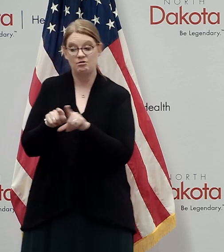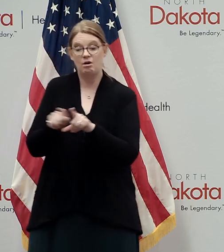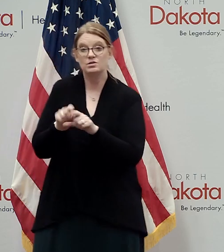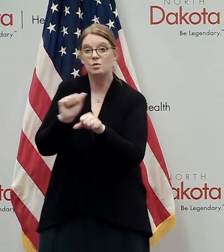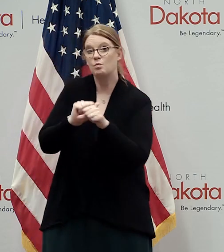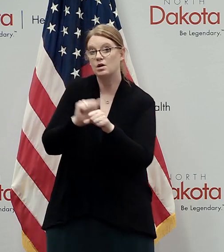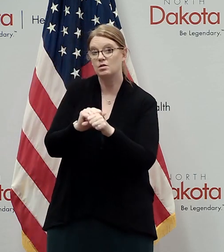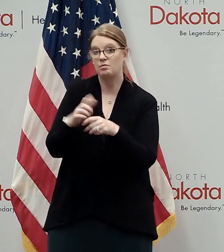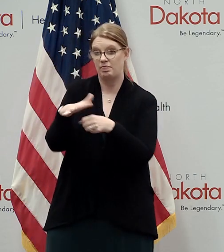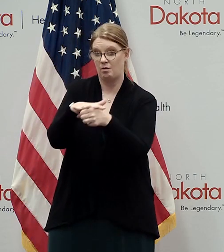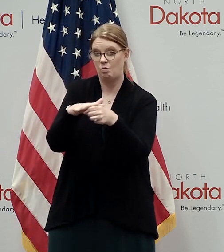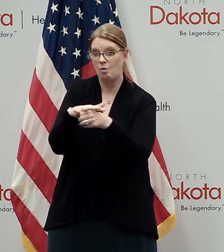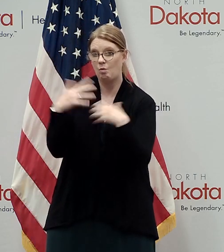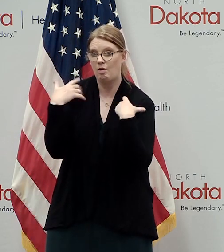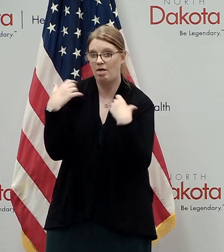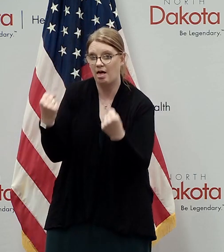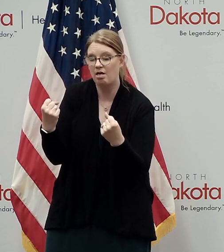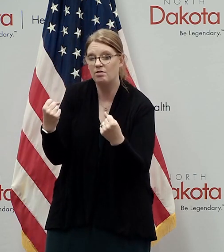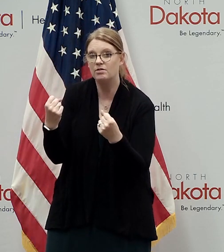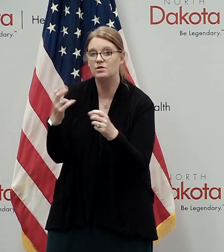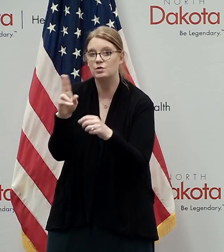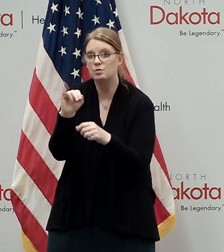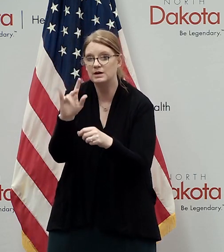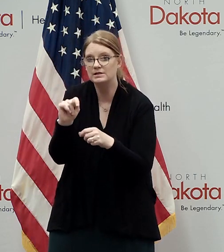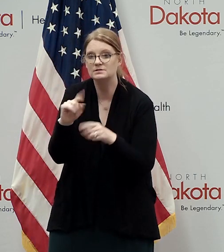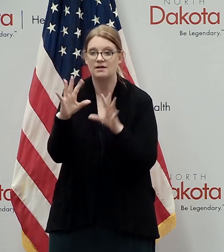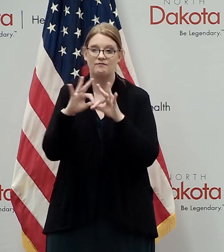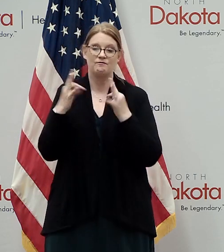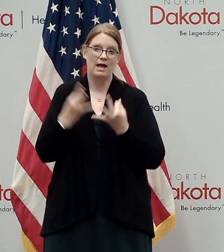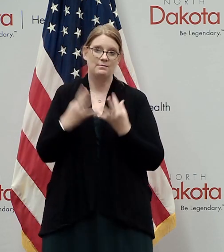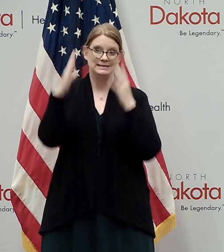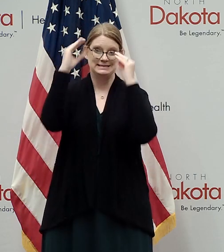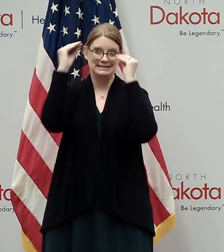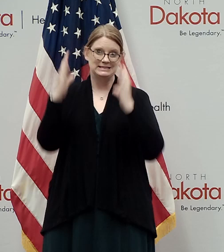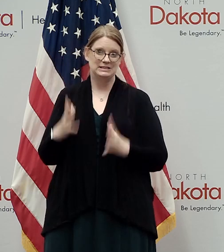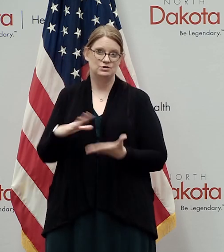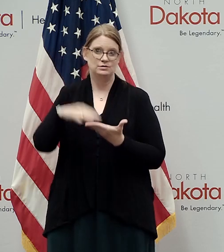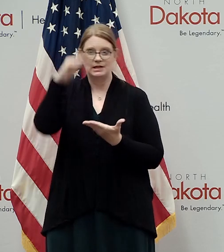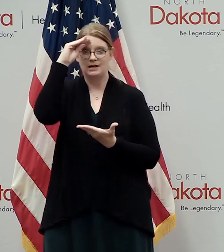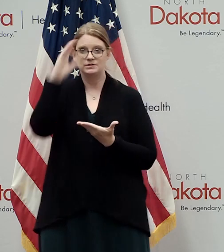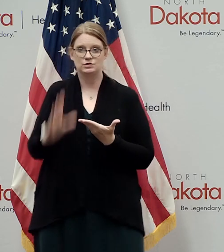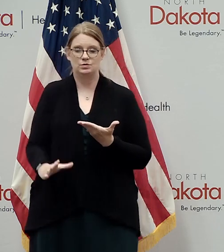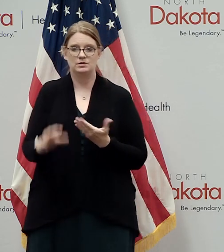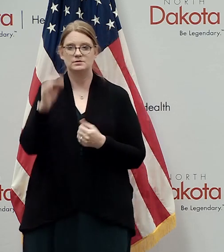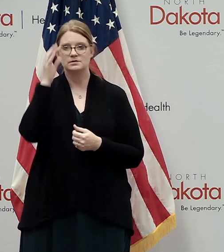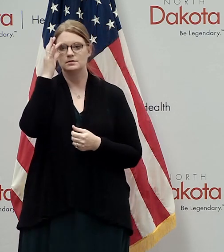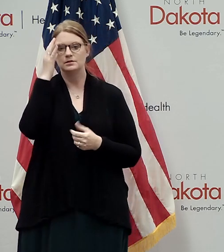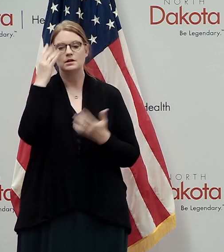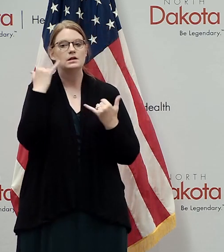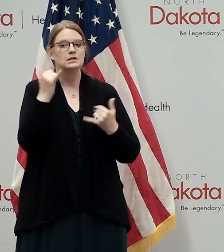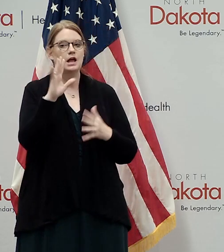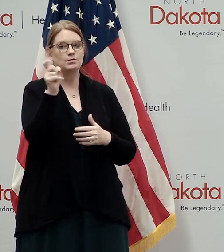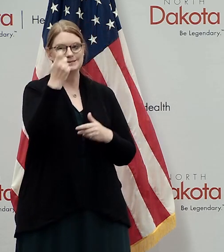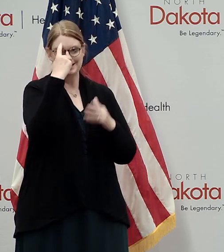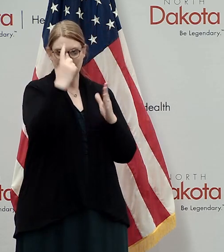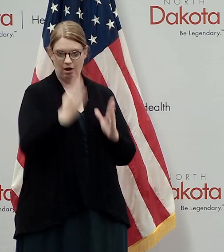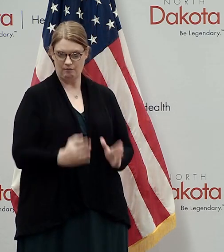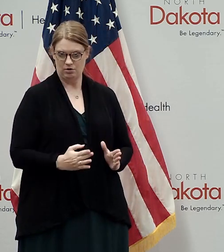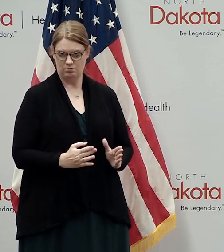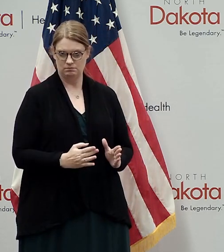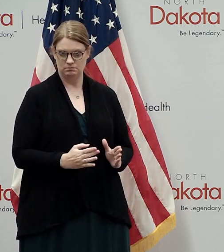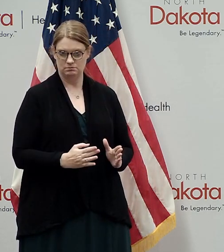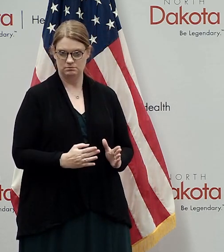their local health units, families, teachers, and students. As the governor said, we are not